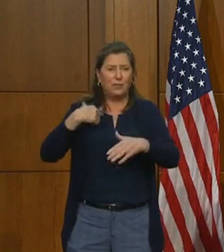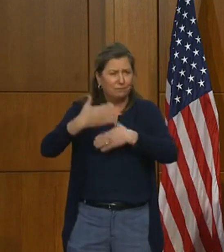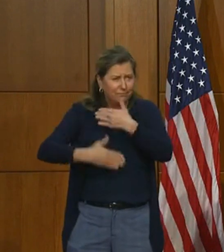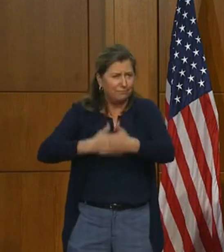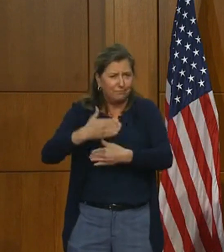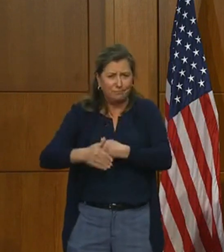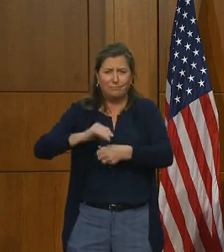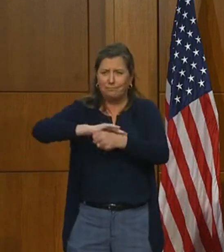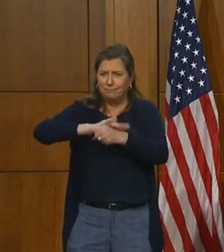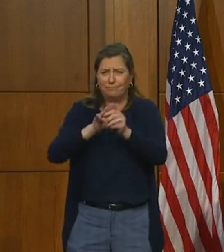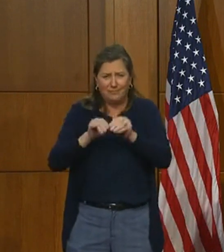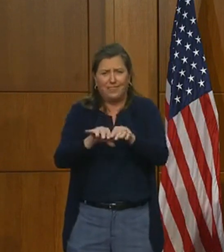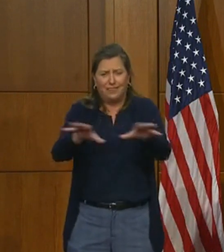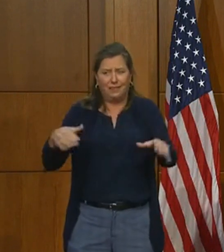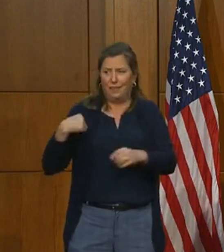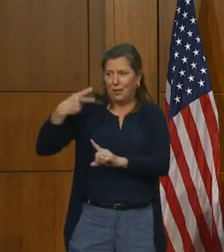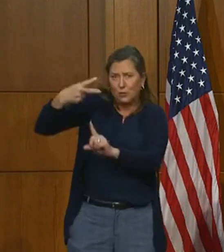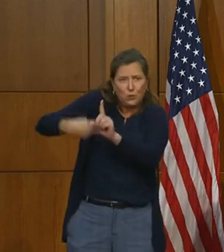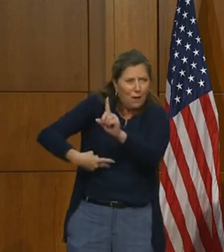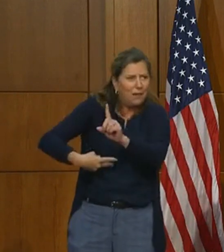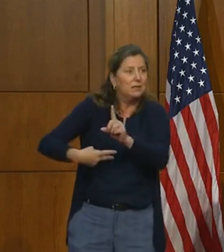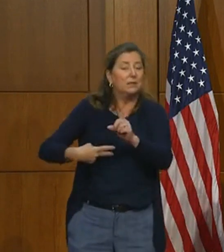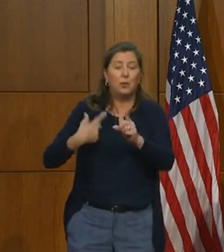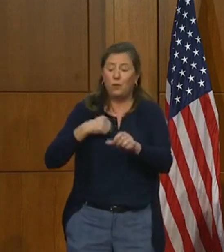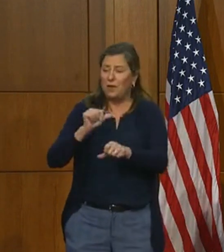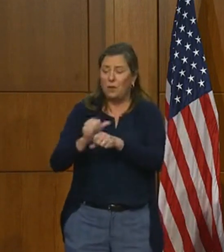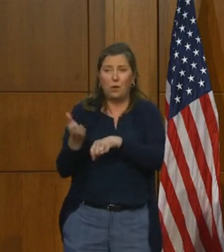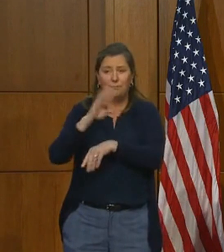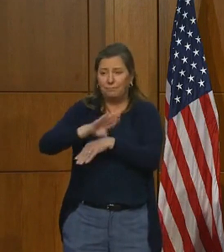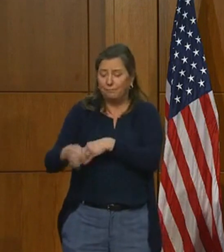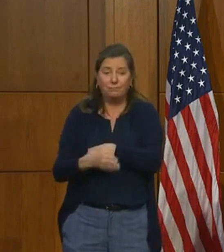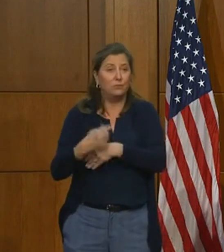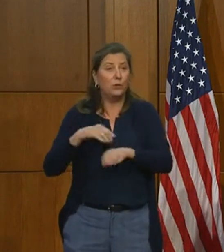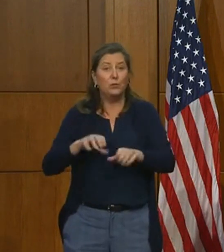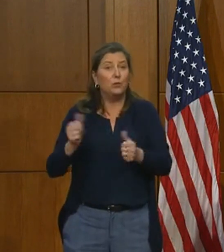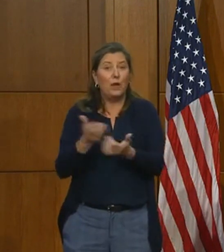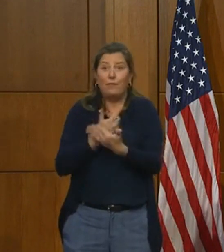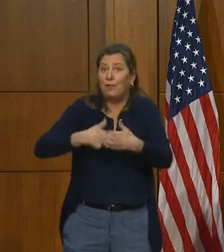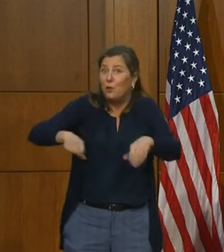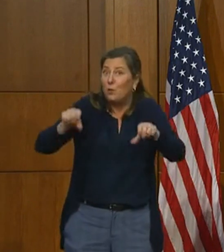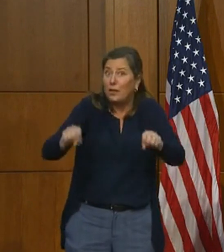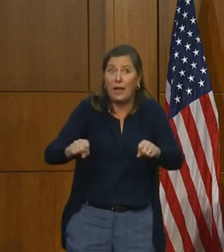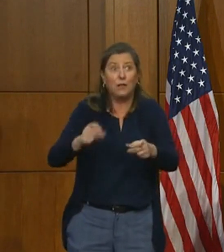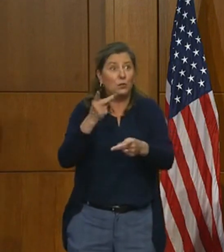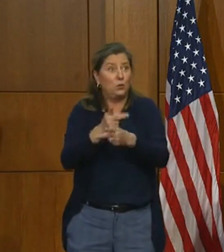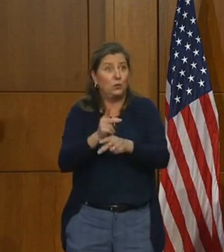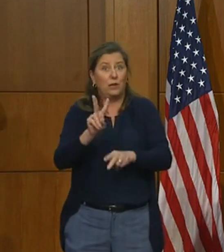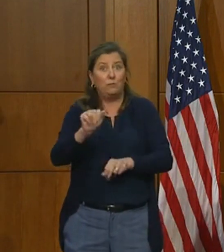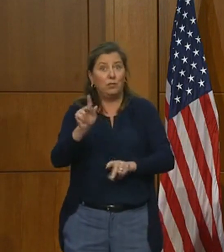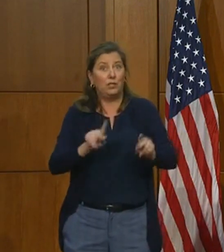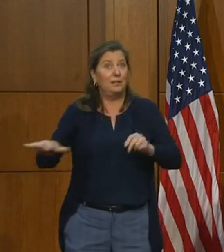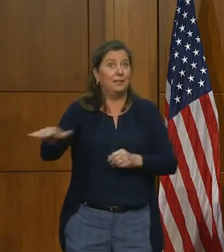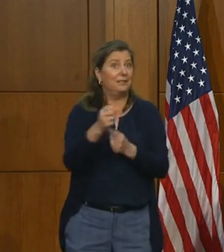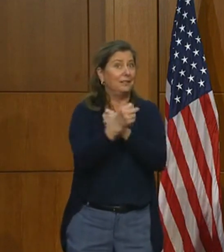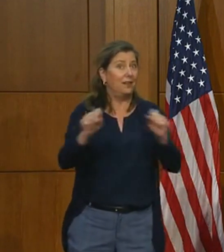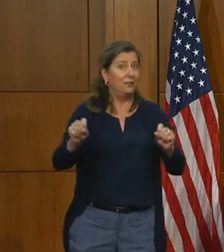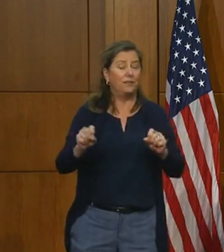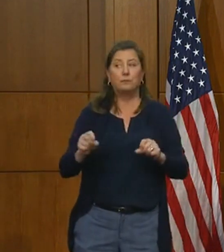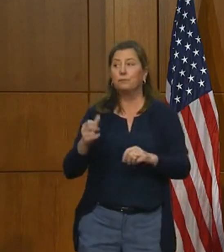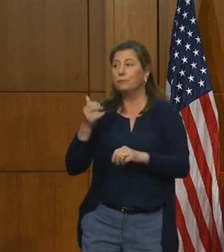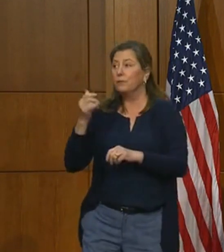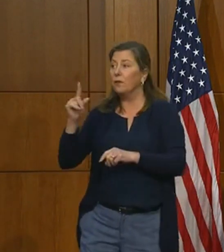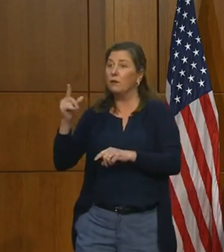months. We're working around the clock, and we will continue to do everything that we can to keep Virginians safe.